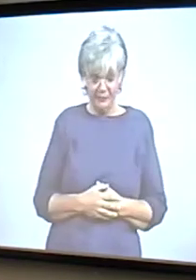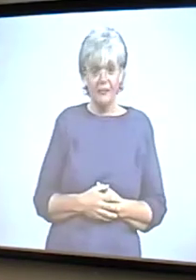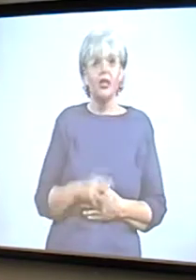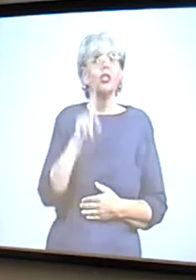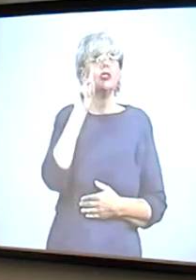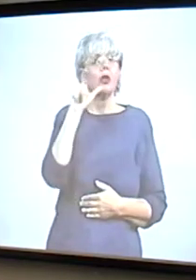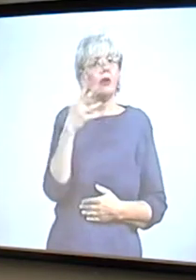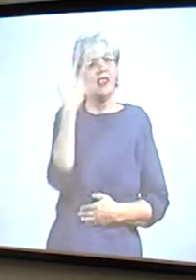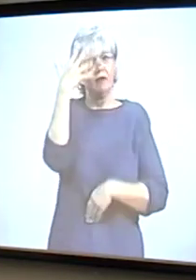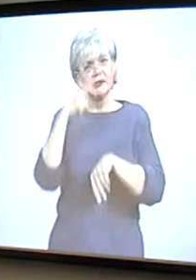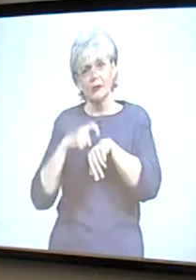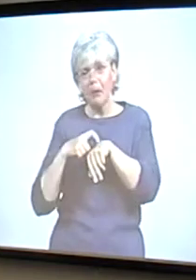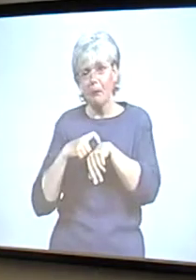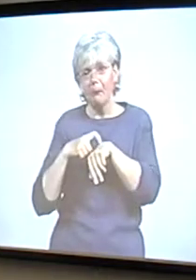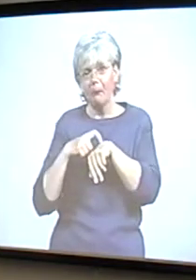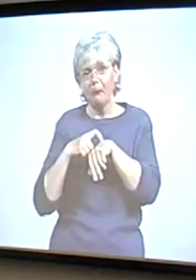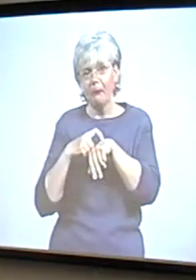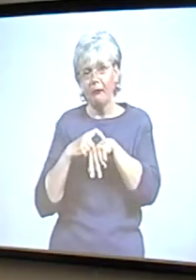You think that